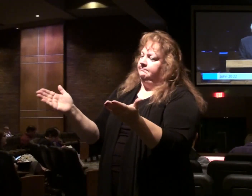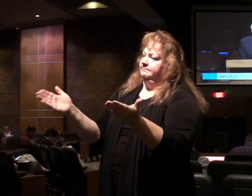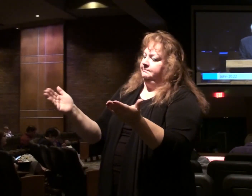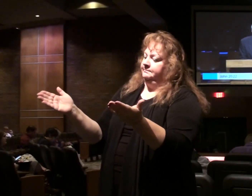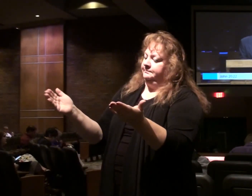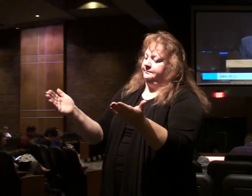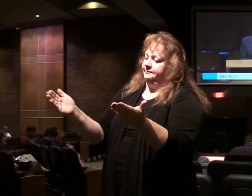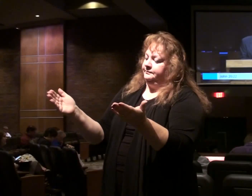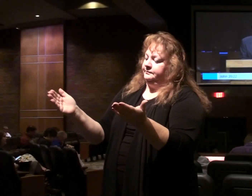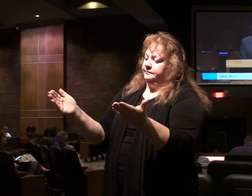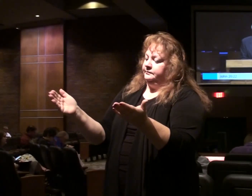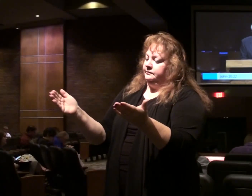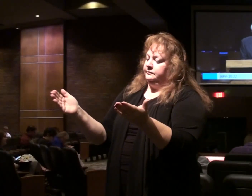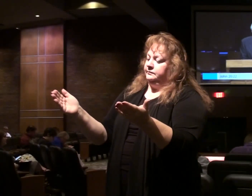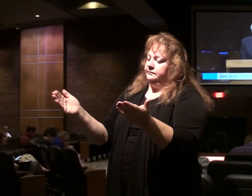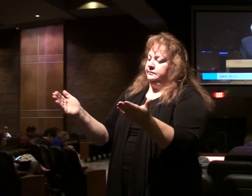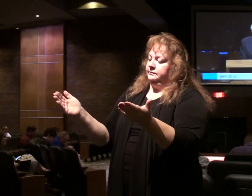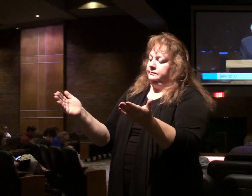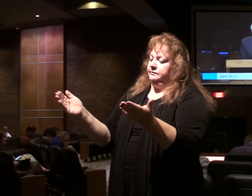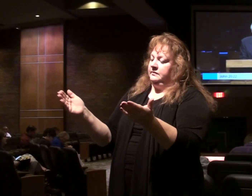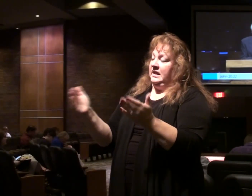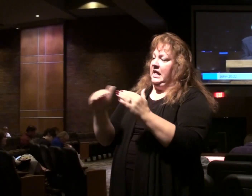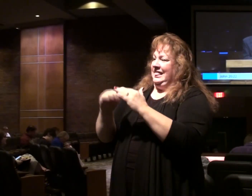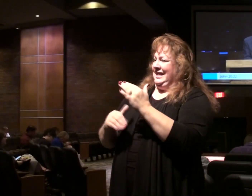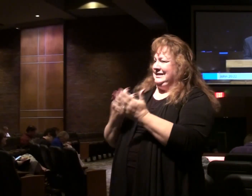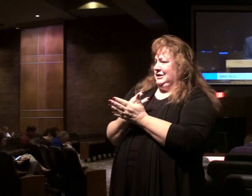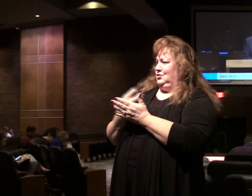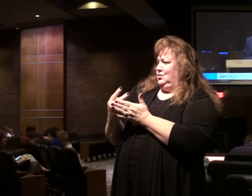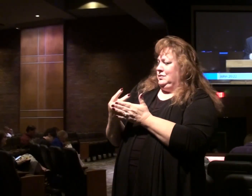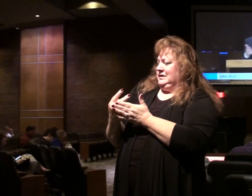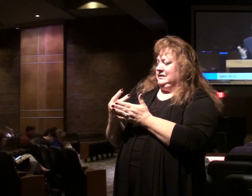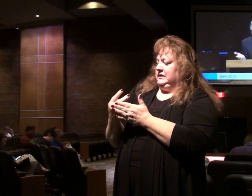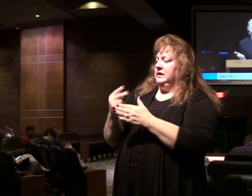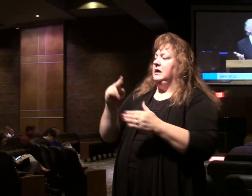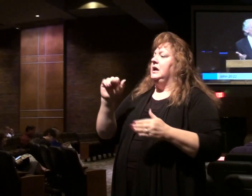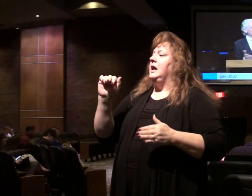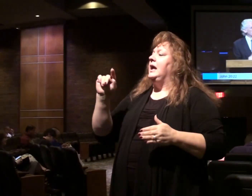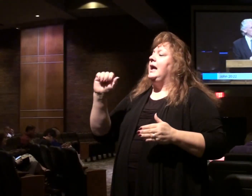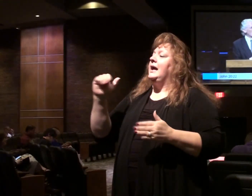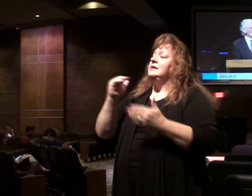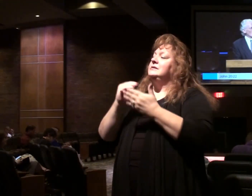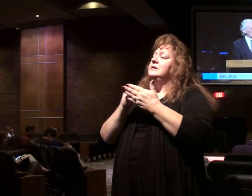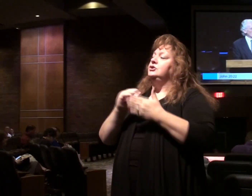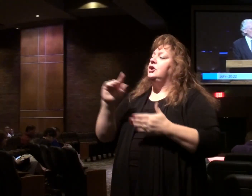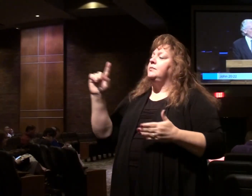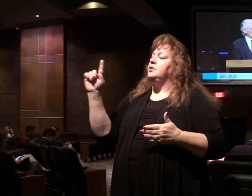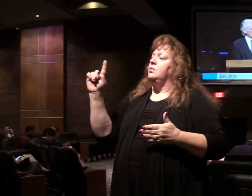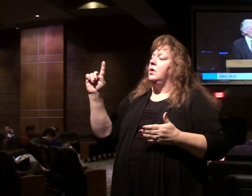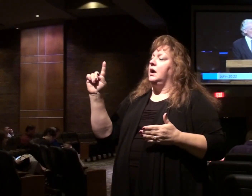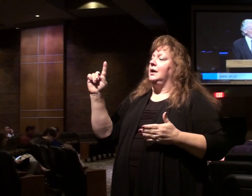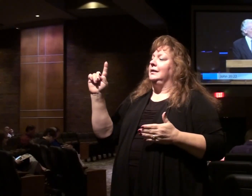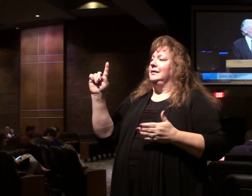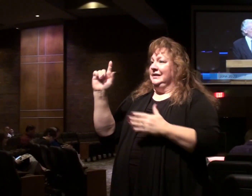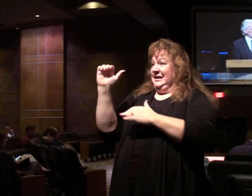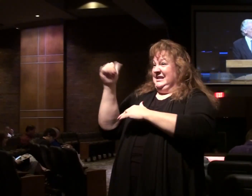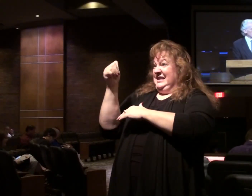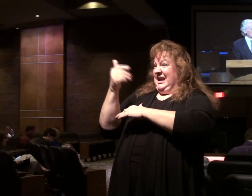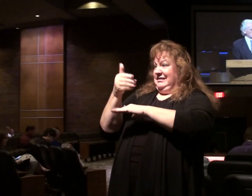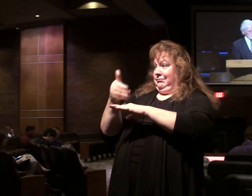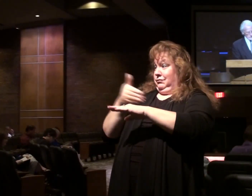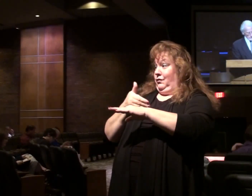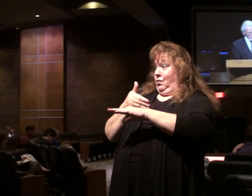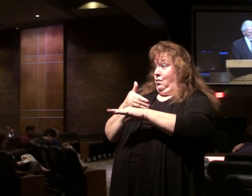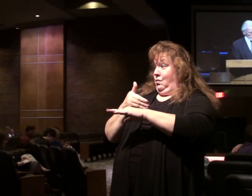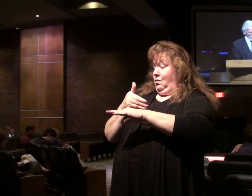pages, I say we're within a short time, less than 2 weeks, because when you come to Acts chapter 1, we're about 10 days away